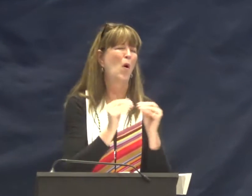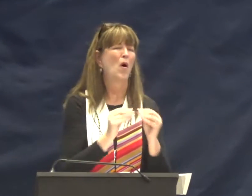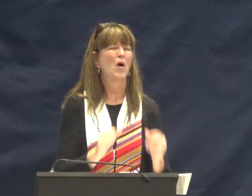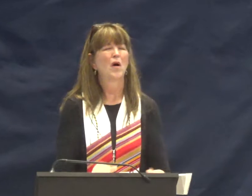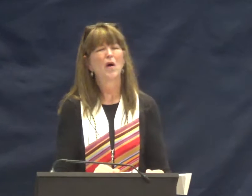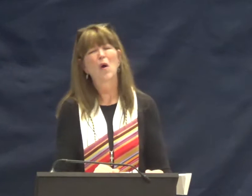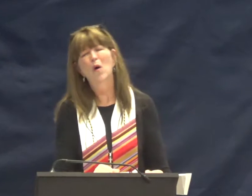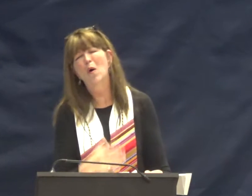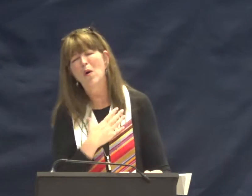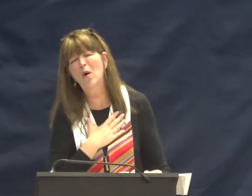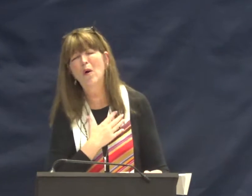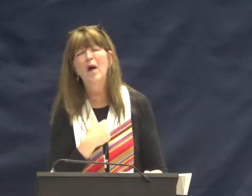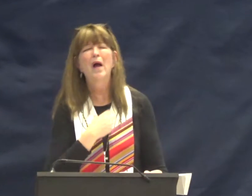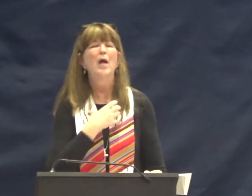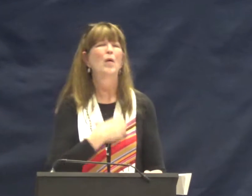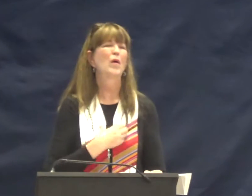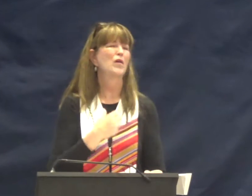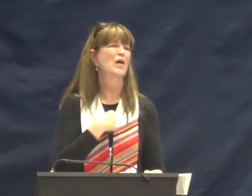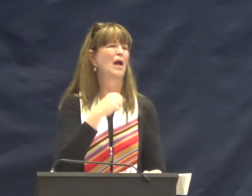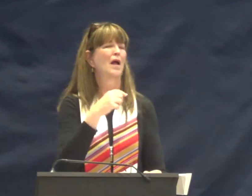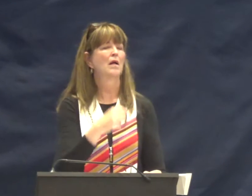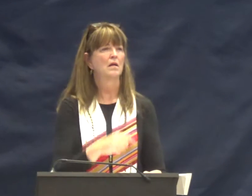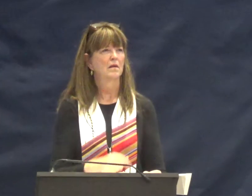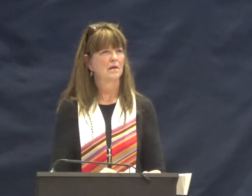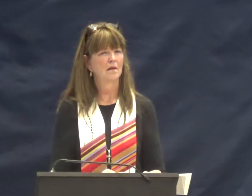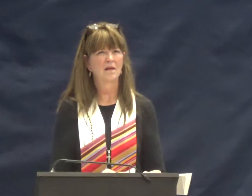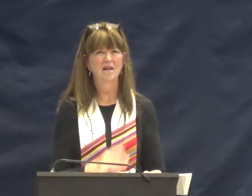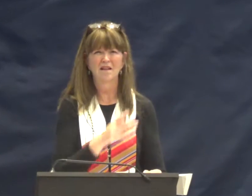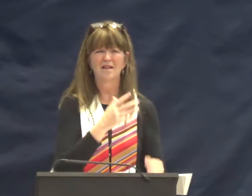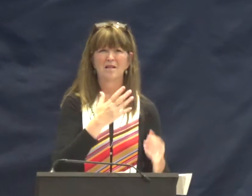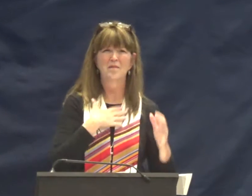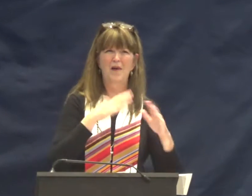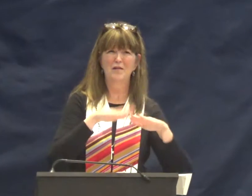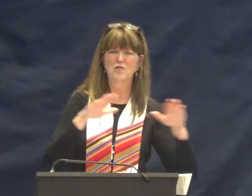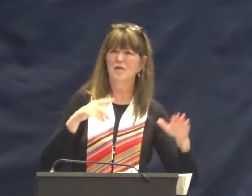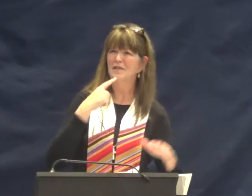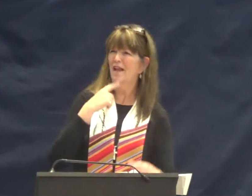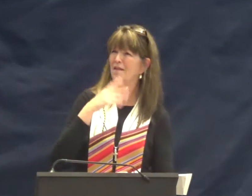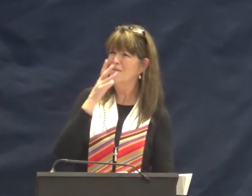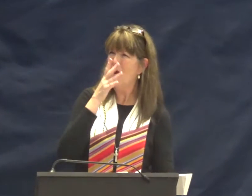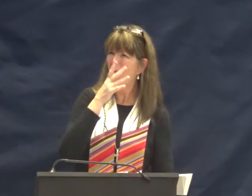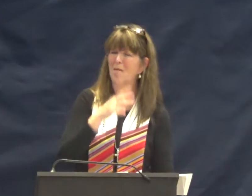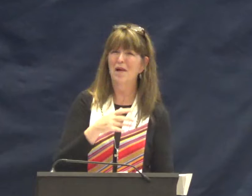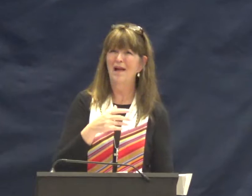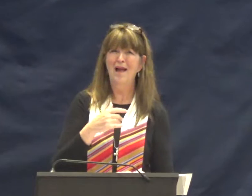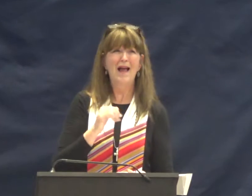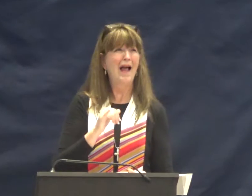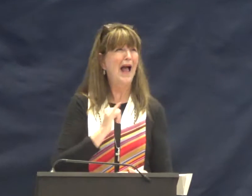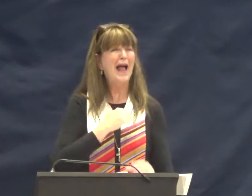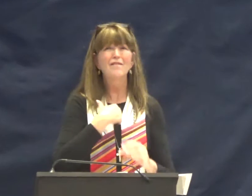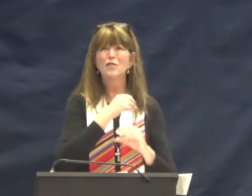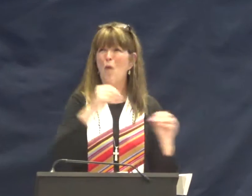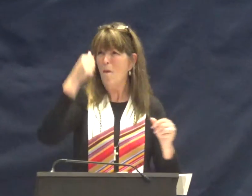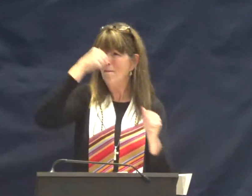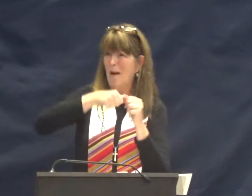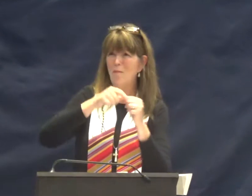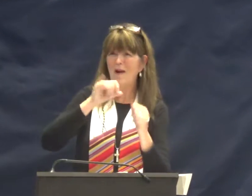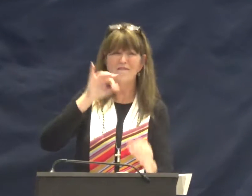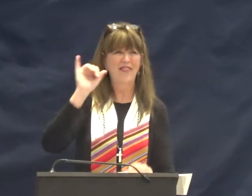had cooked more. Oh, I wish that I, but my children would say, Mom, I have